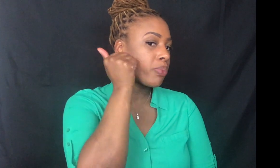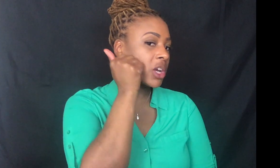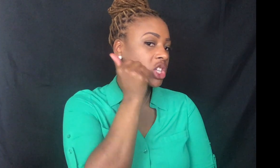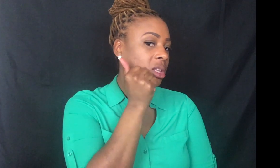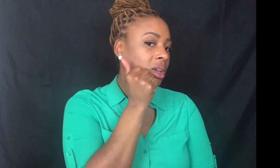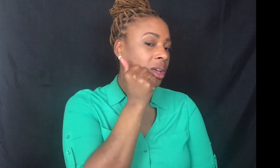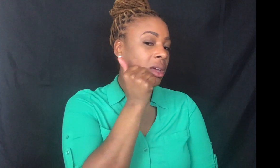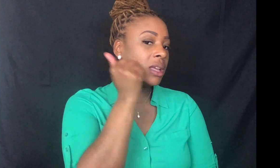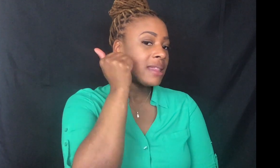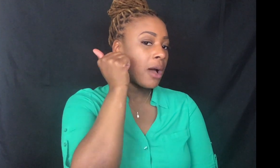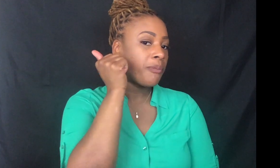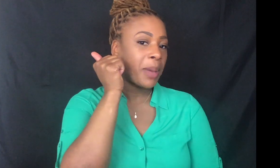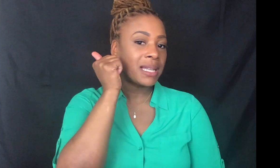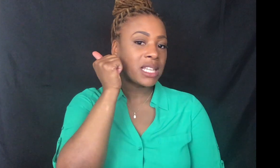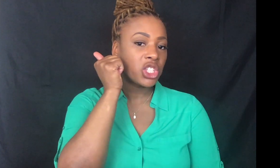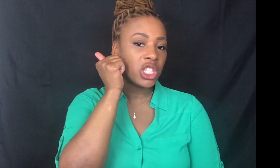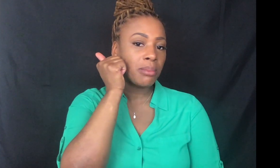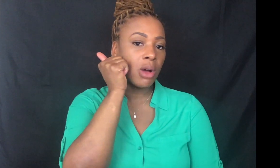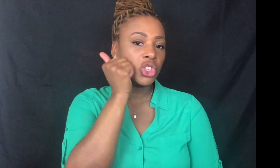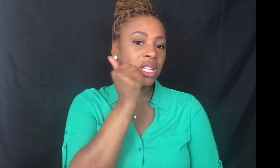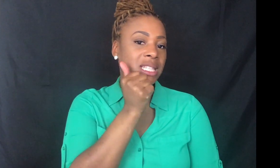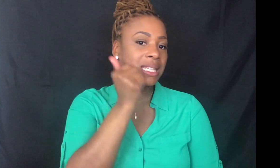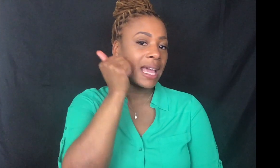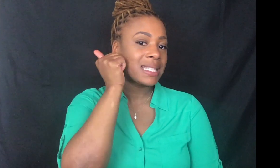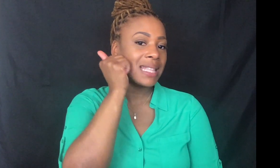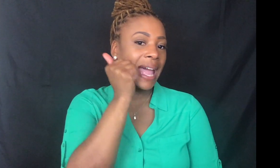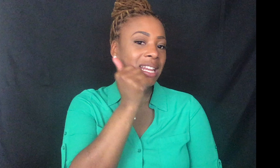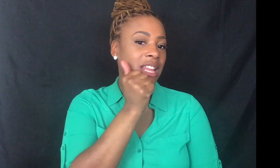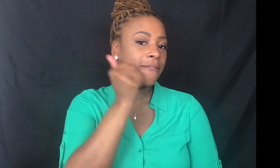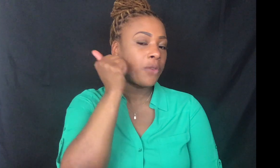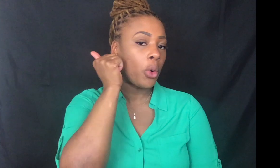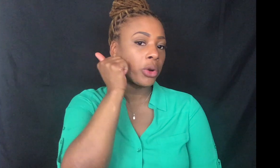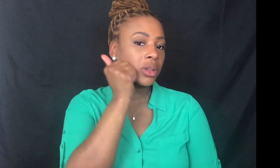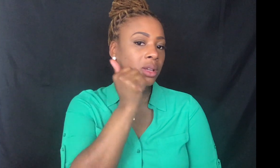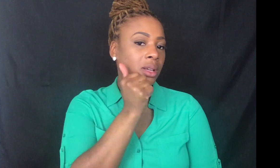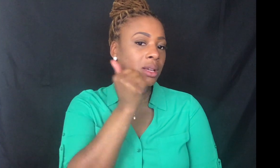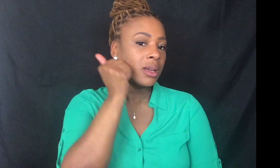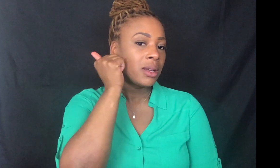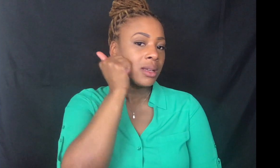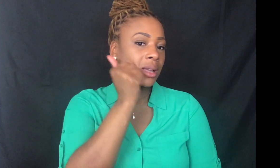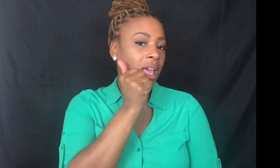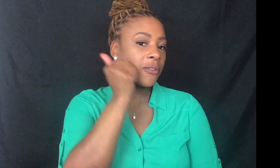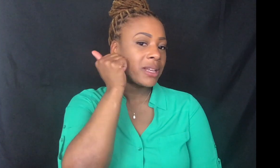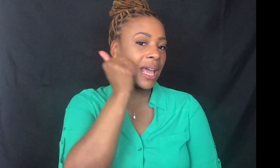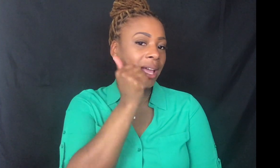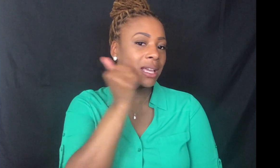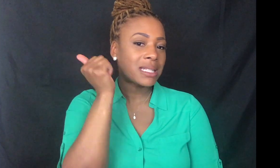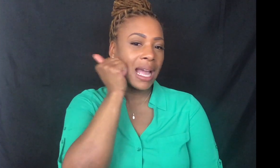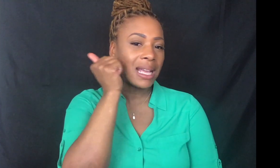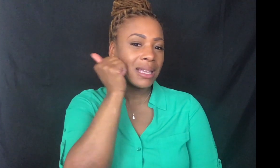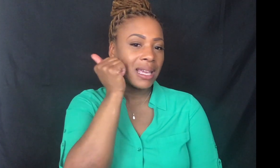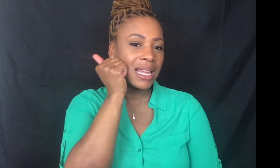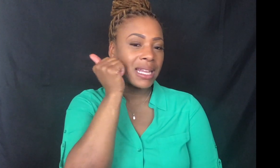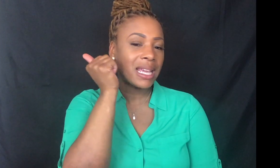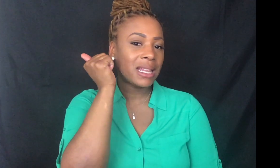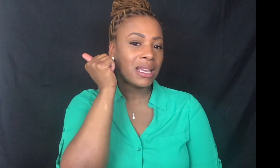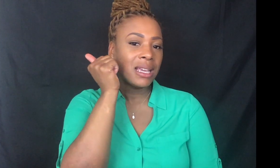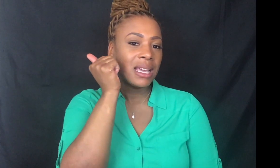brushing. Now pay attention to the motion. It's like sliding it forward every day. It's not hitting it. It's